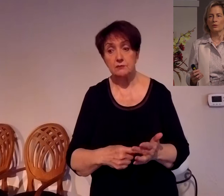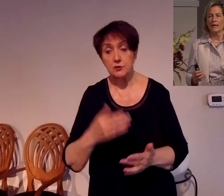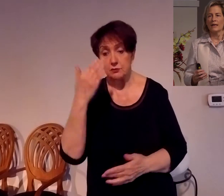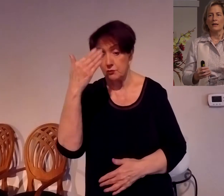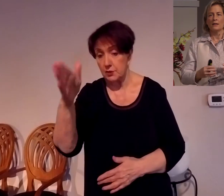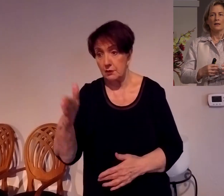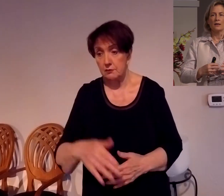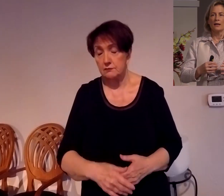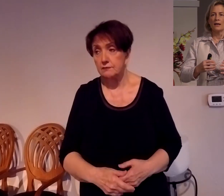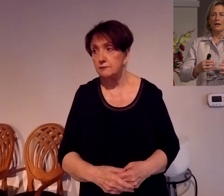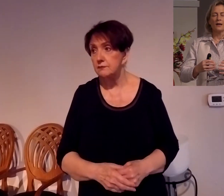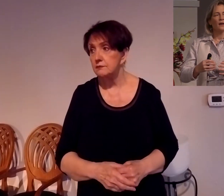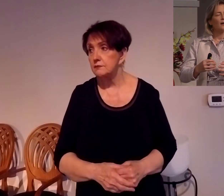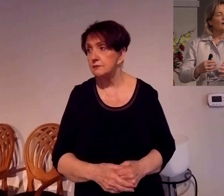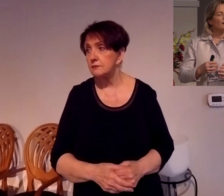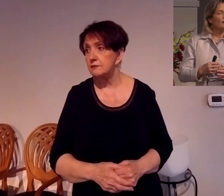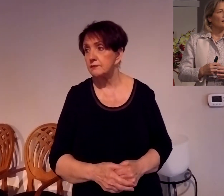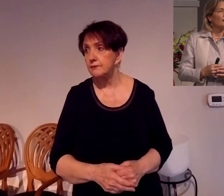know.